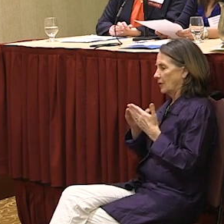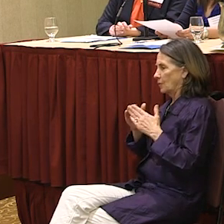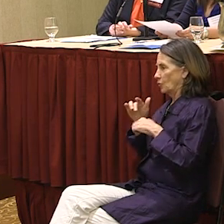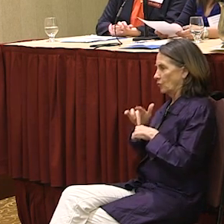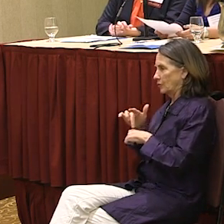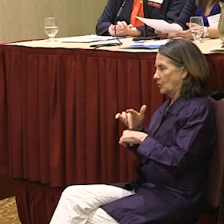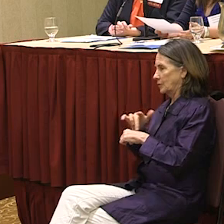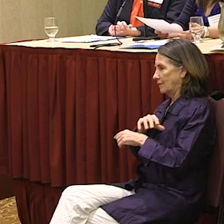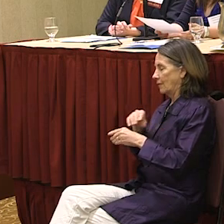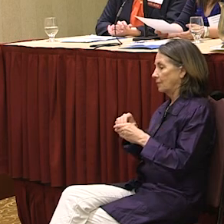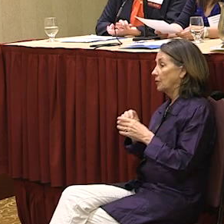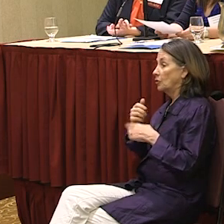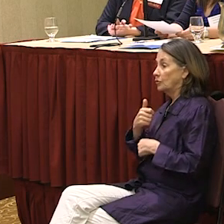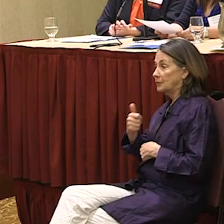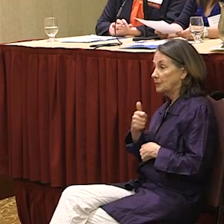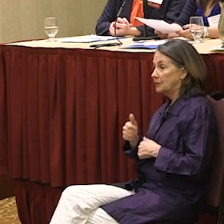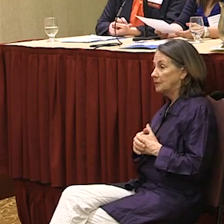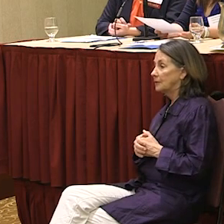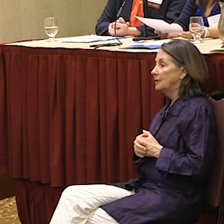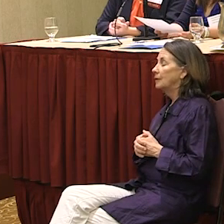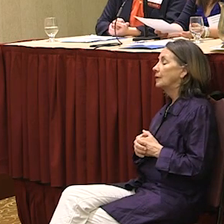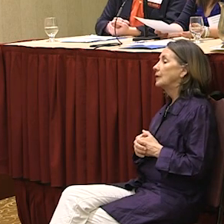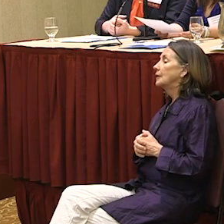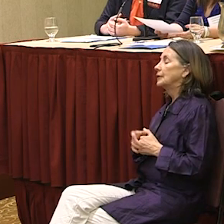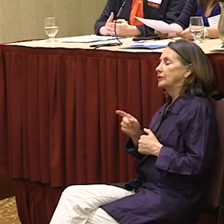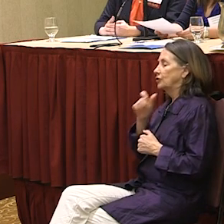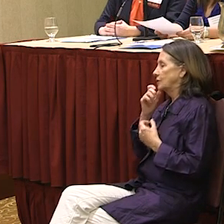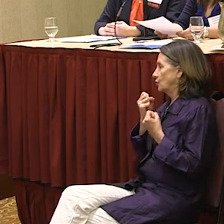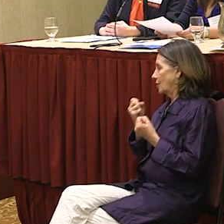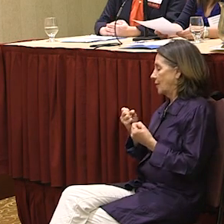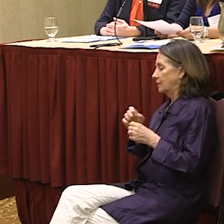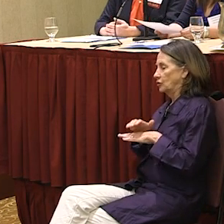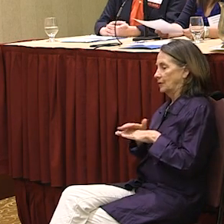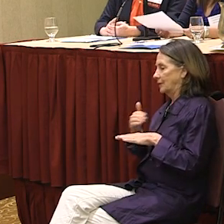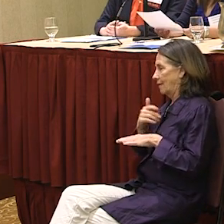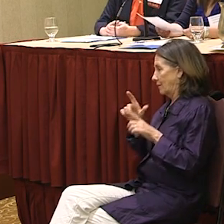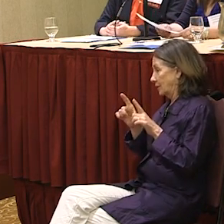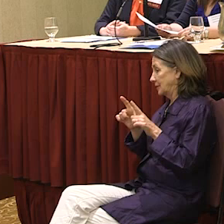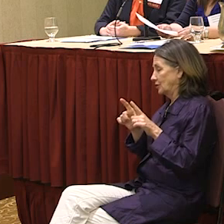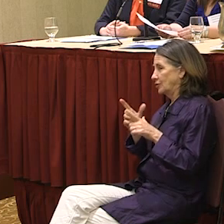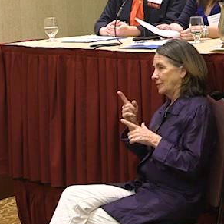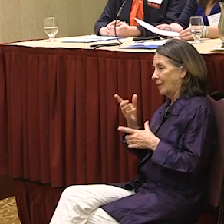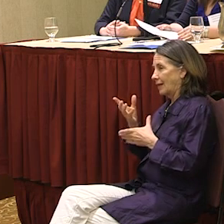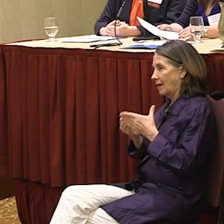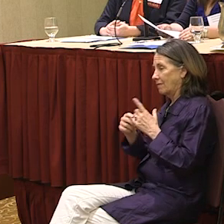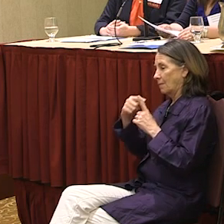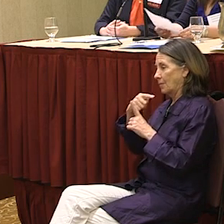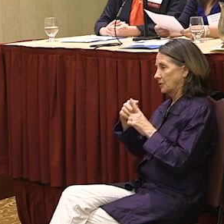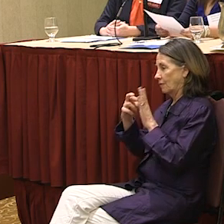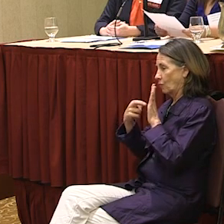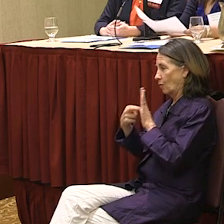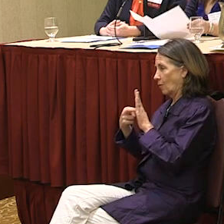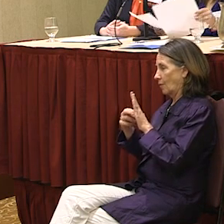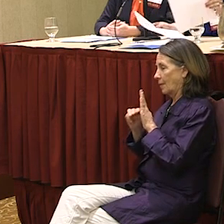involvement. Her transportation. As we said, Jenny doesn't drive or have a license. She has a lack of positive role